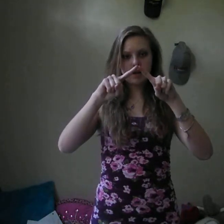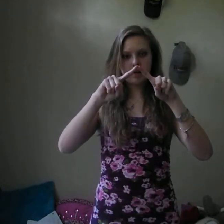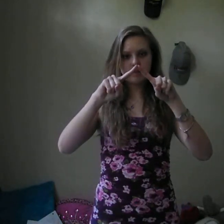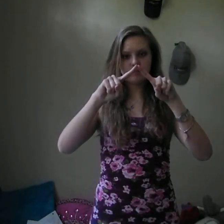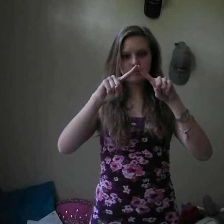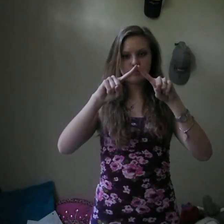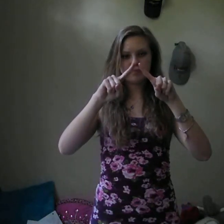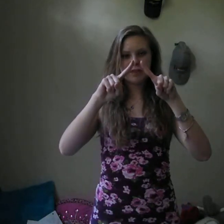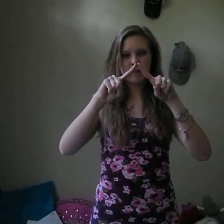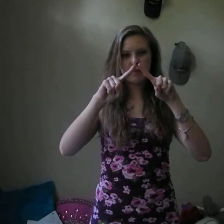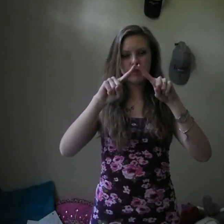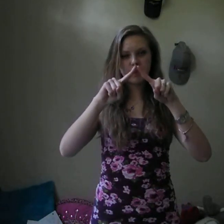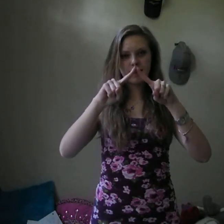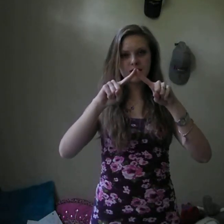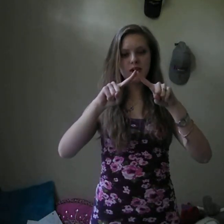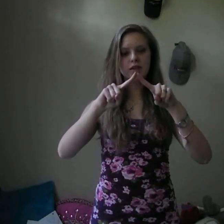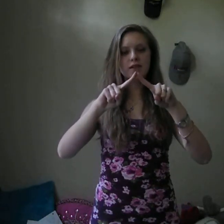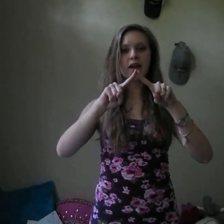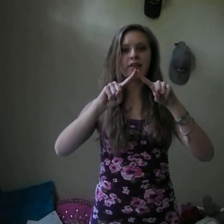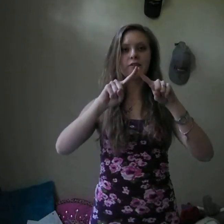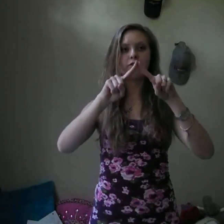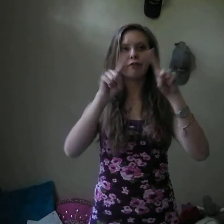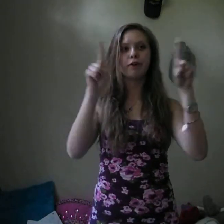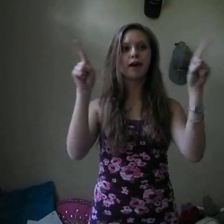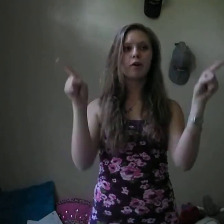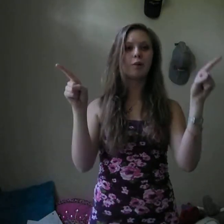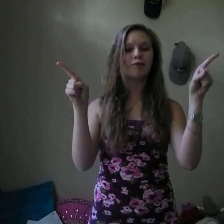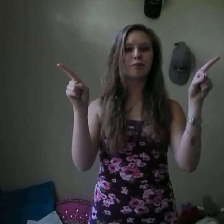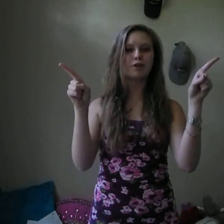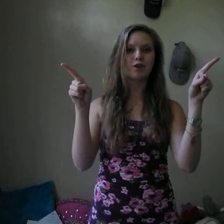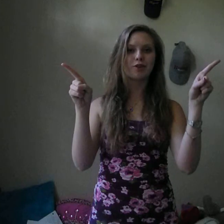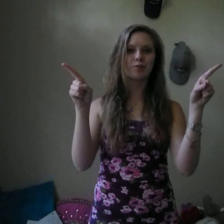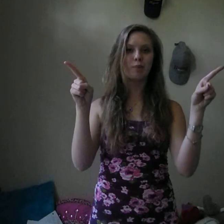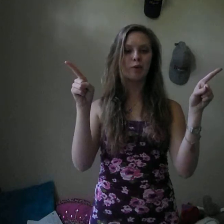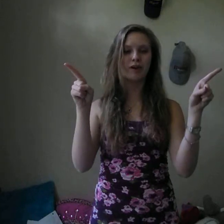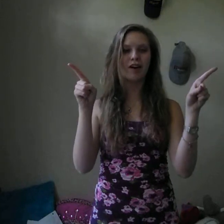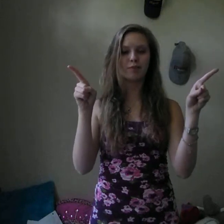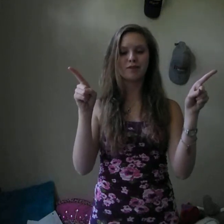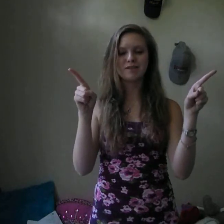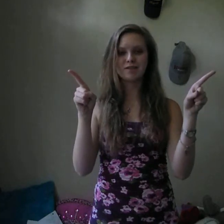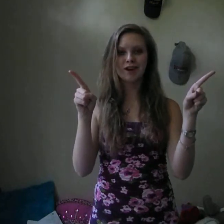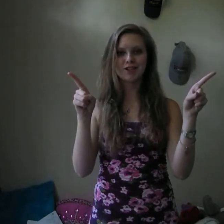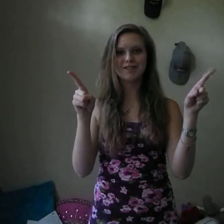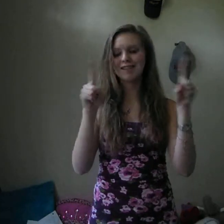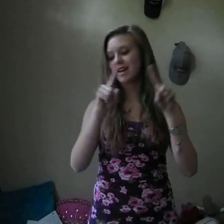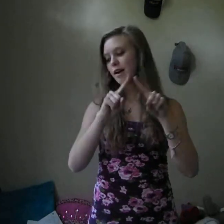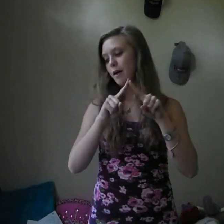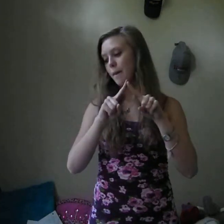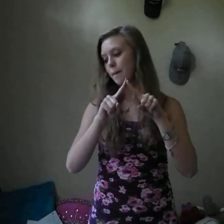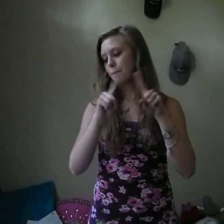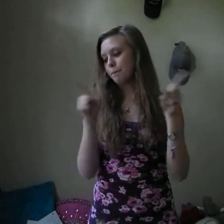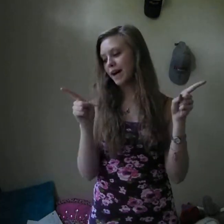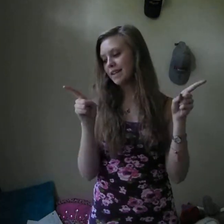the tip of your index fingers and then flick out away from each other to point in opposite directions.